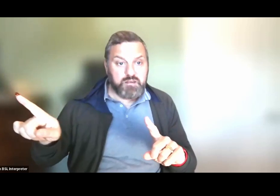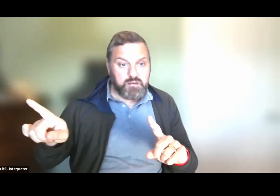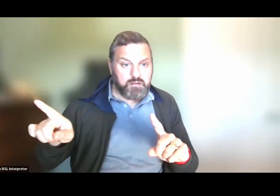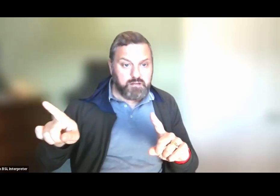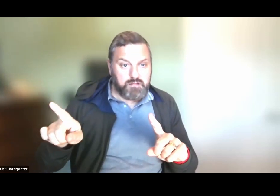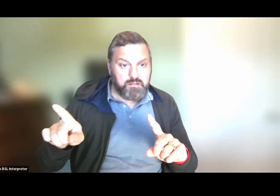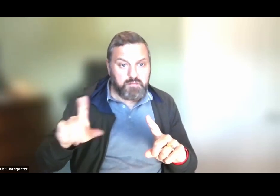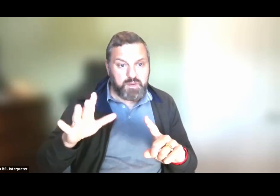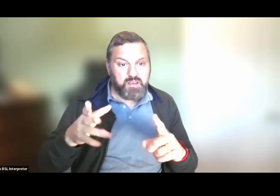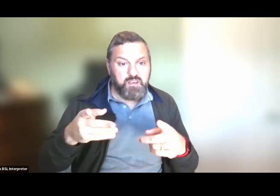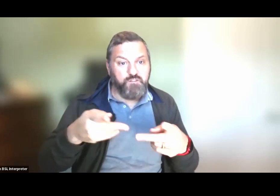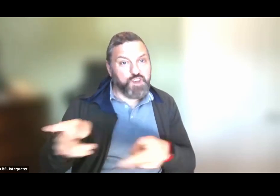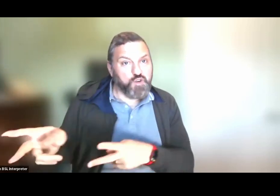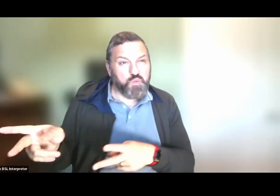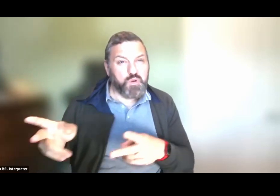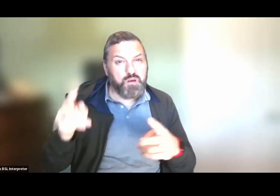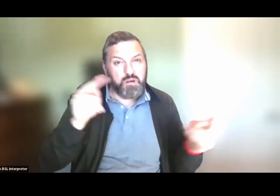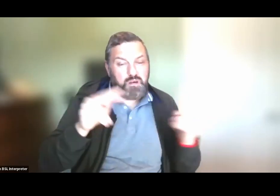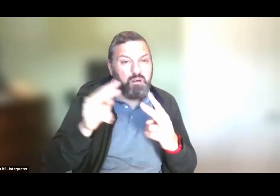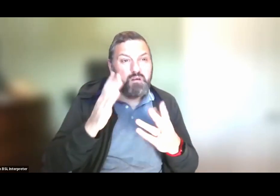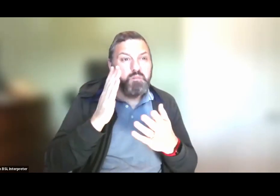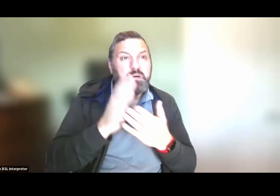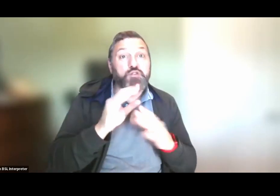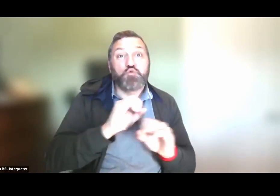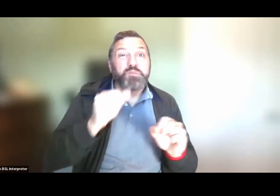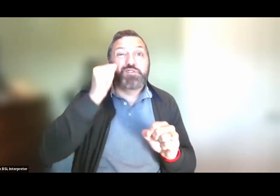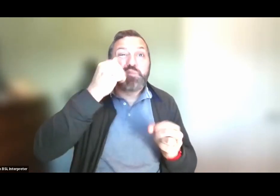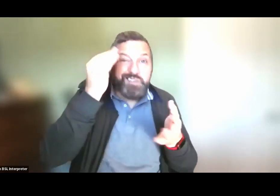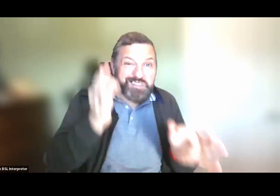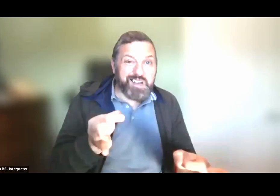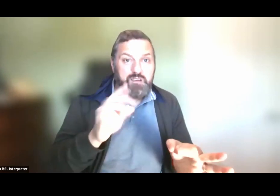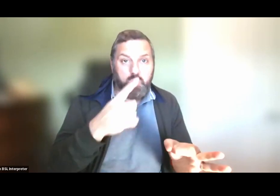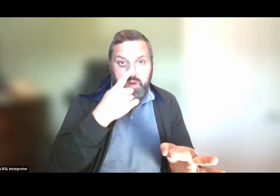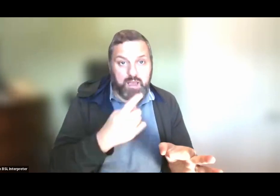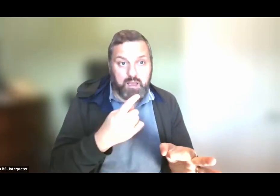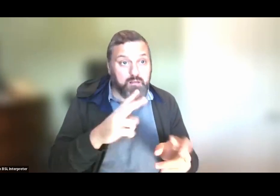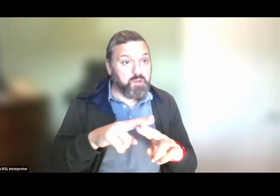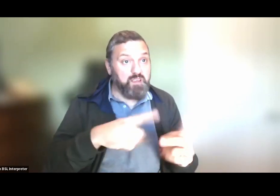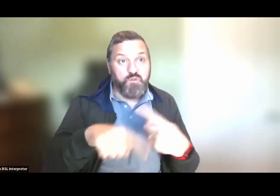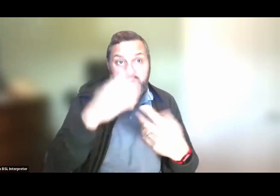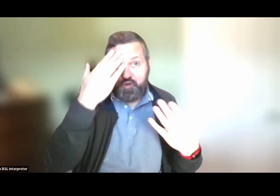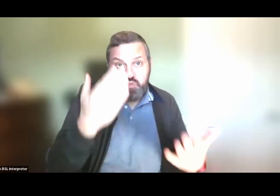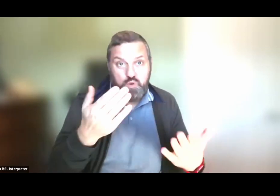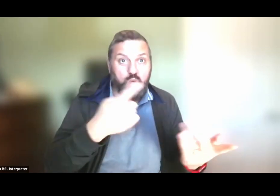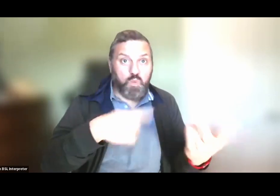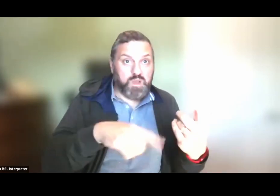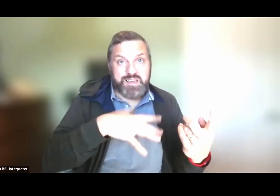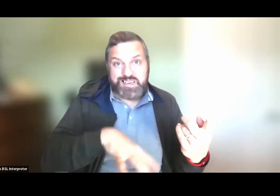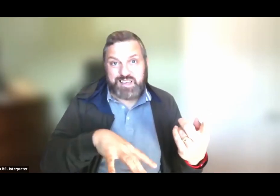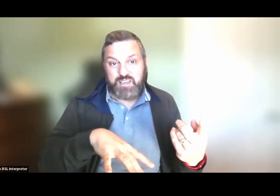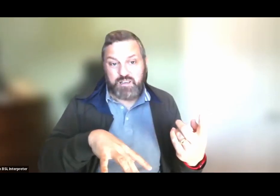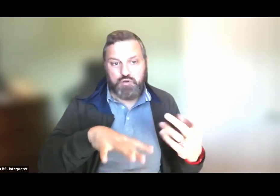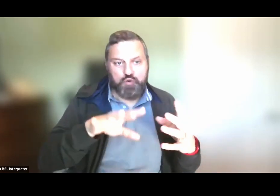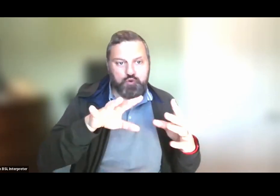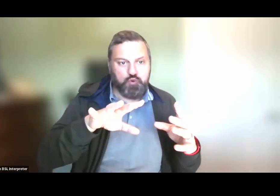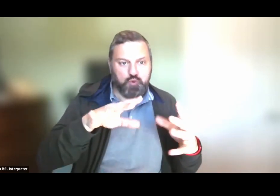on this. I think, to me, the strongest view is no one knows exactly what's possible. But if we don't know, it means we need to end the structural